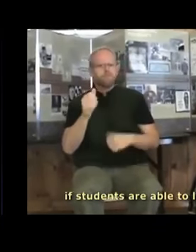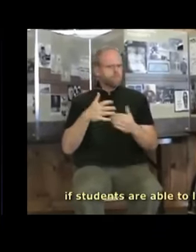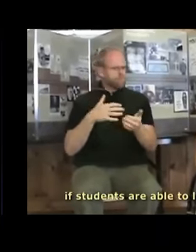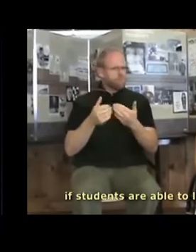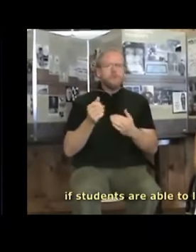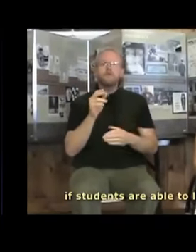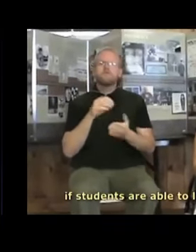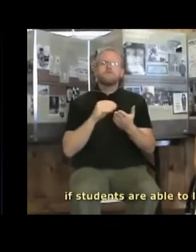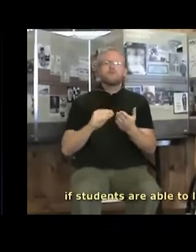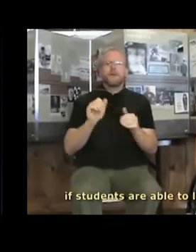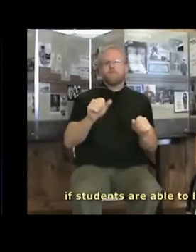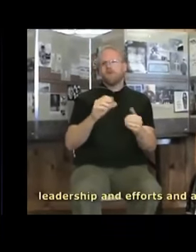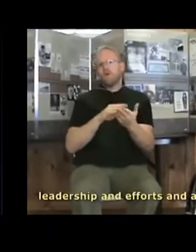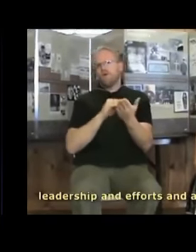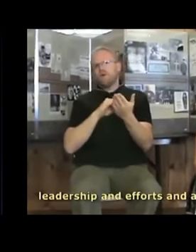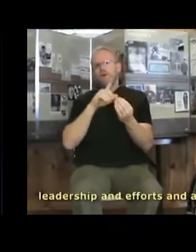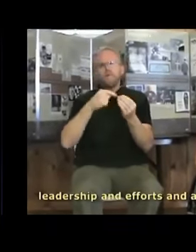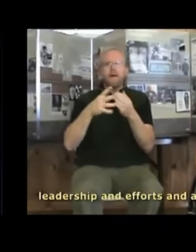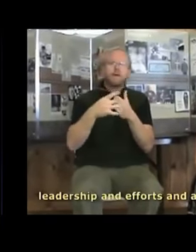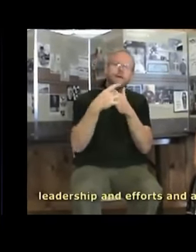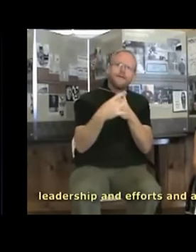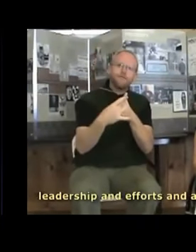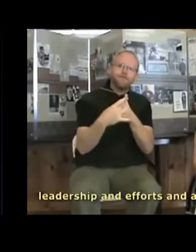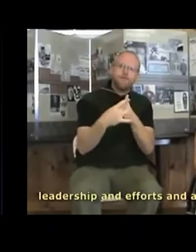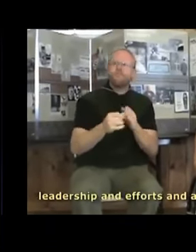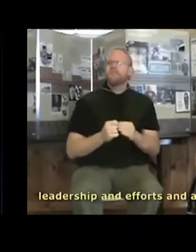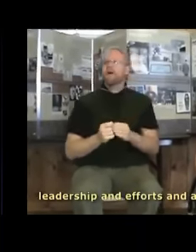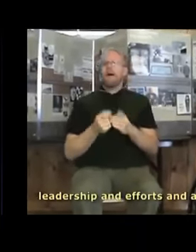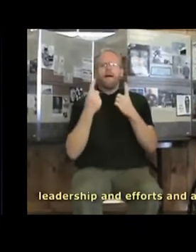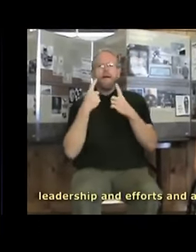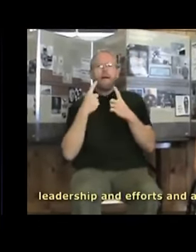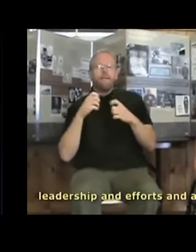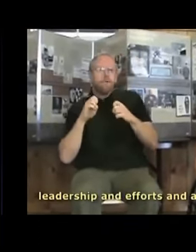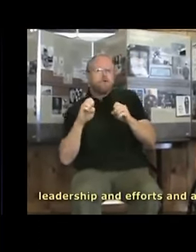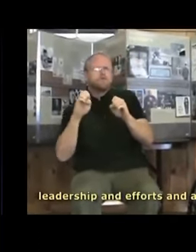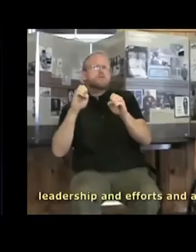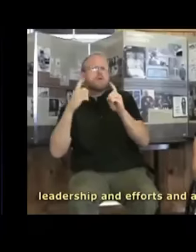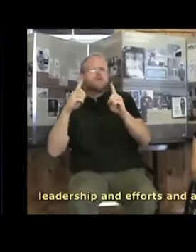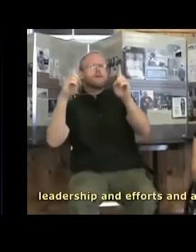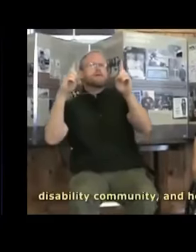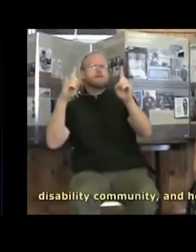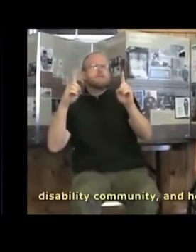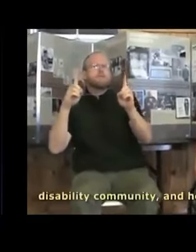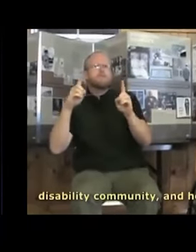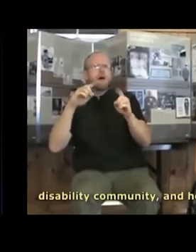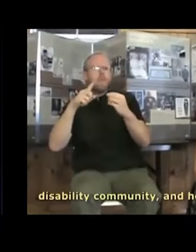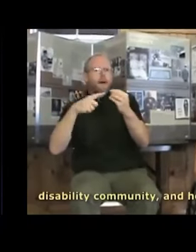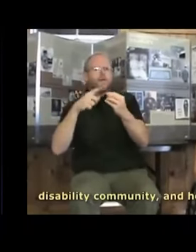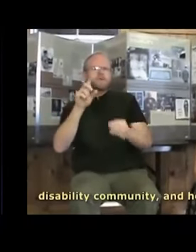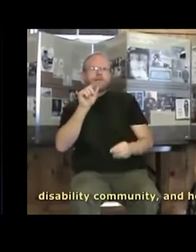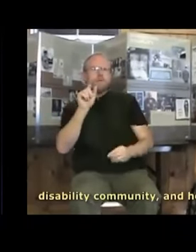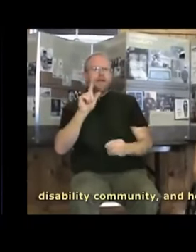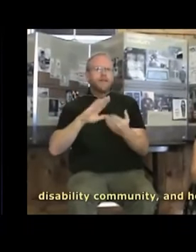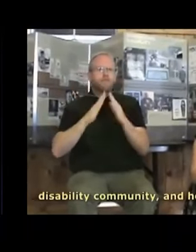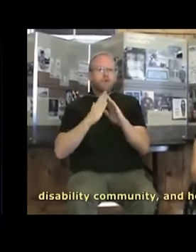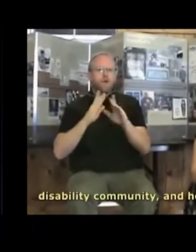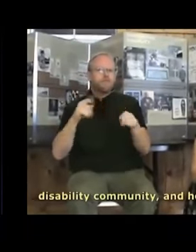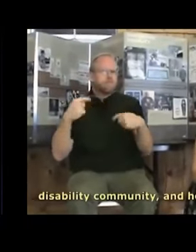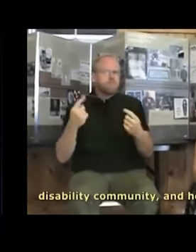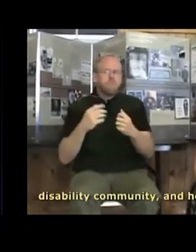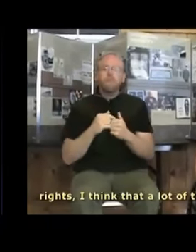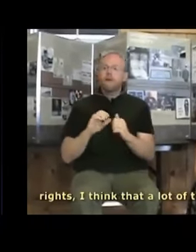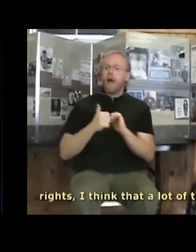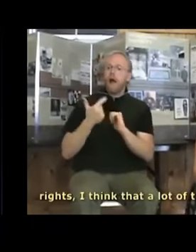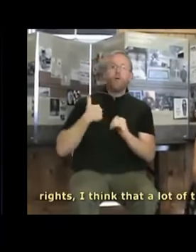able to learn about the leadership and efforts and achievements of the disability community and how